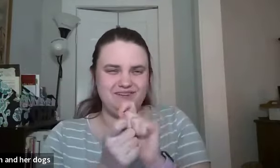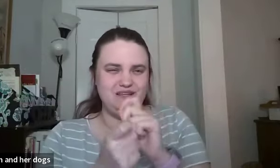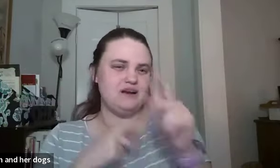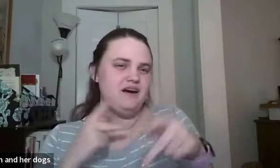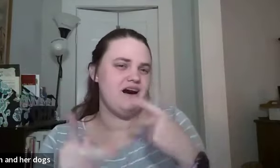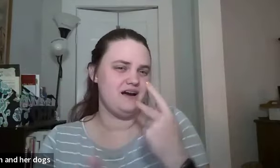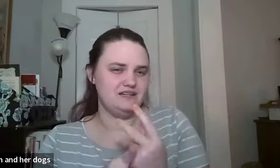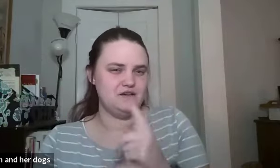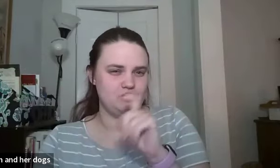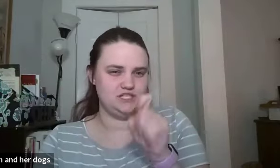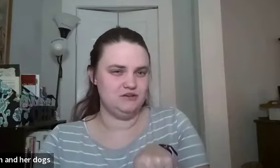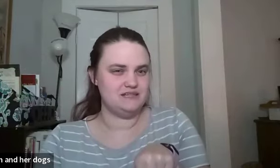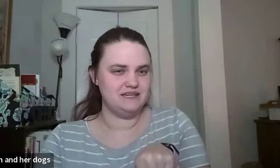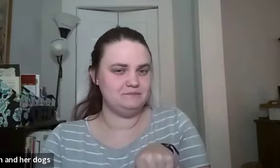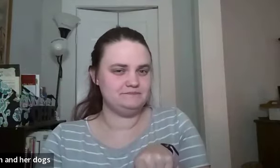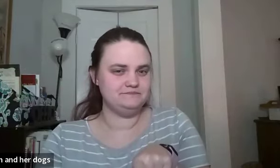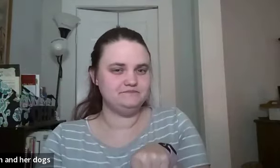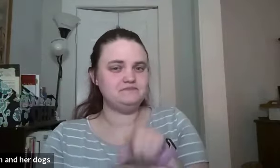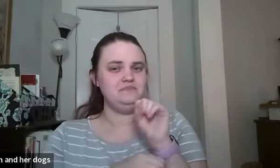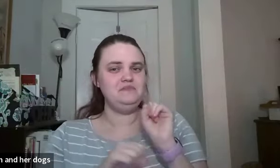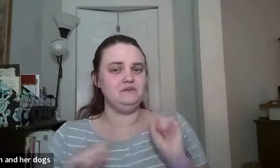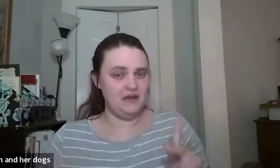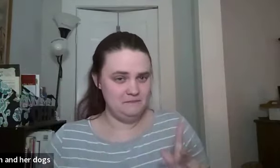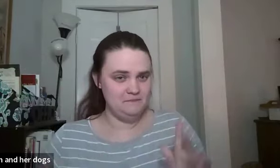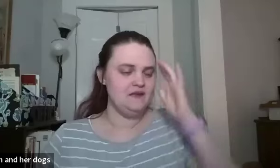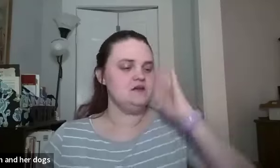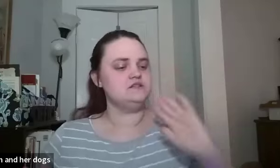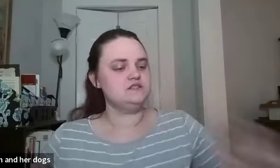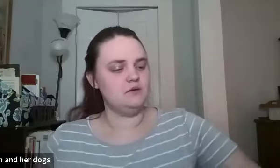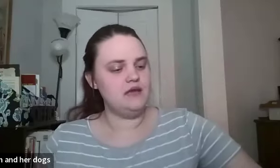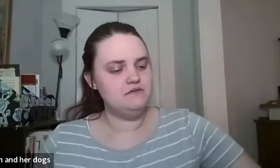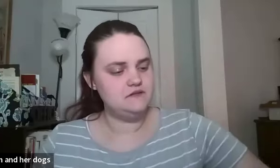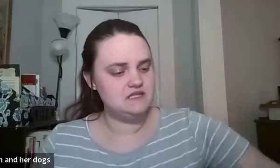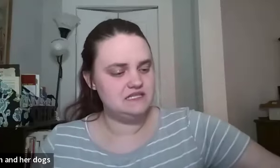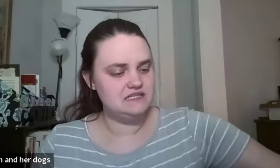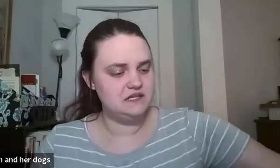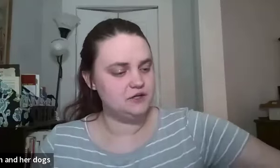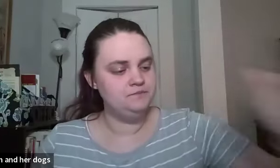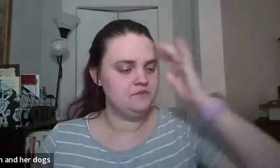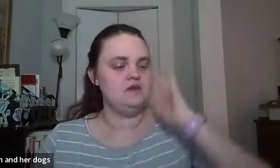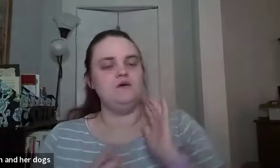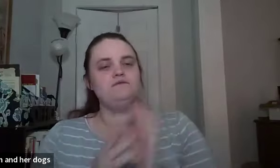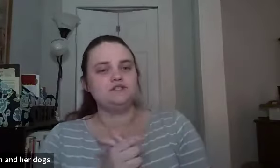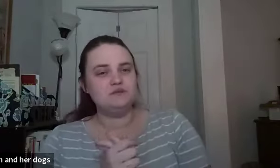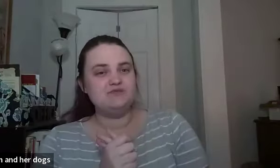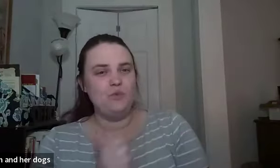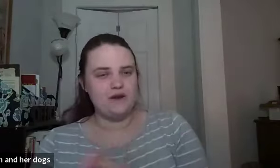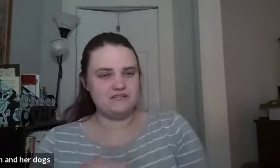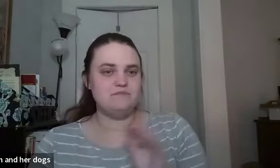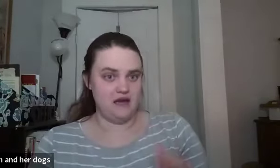specifically what kind of question you're asking. Okay, so we have a few sentences here. First one is, where is the